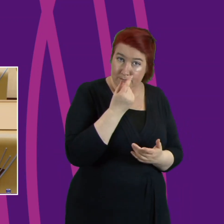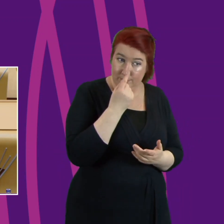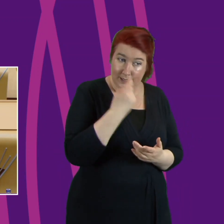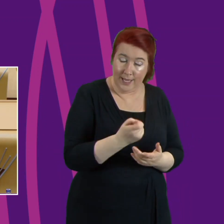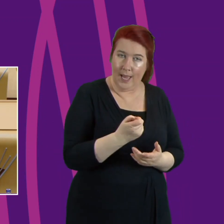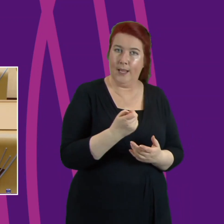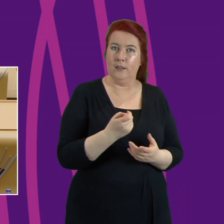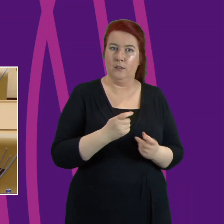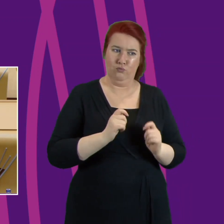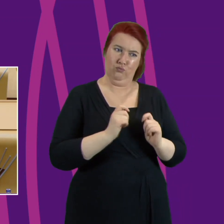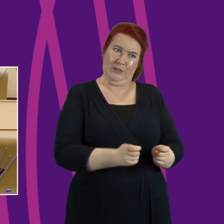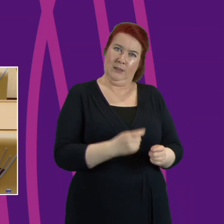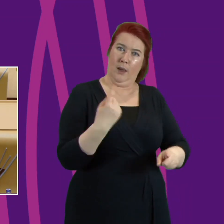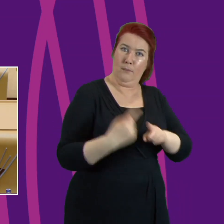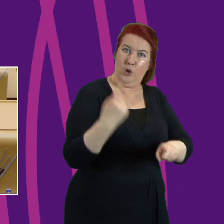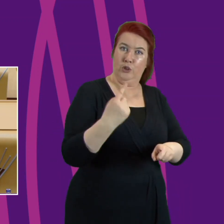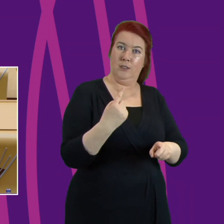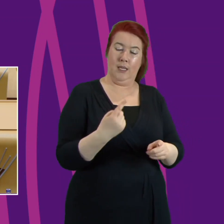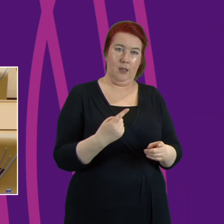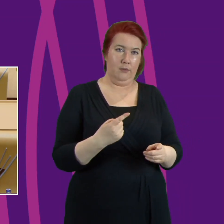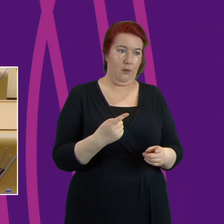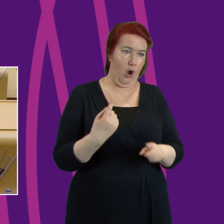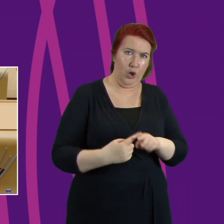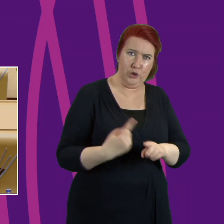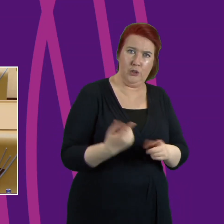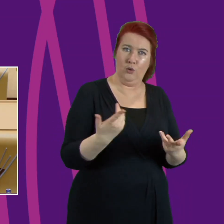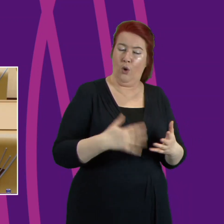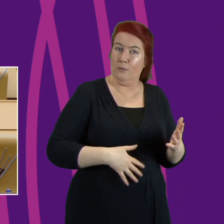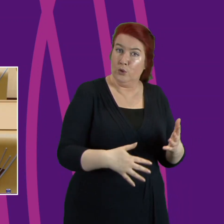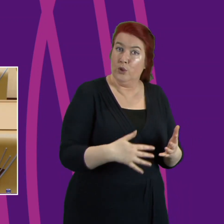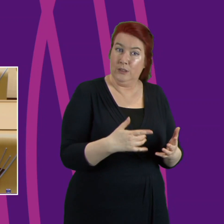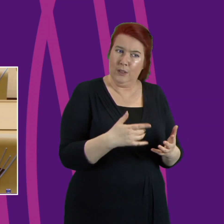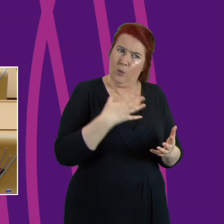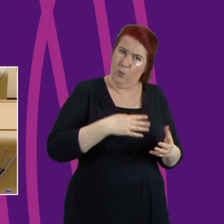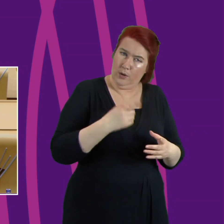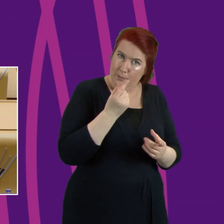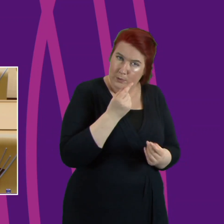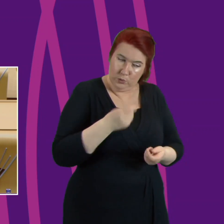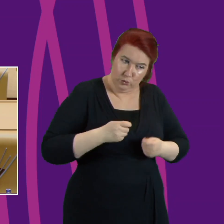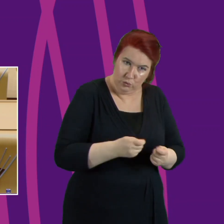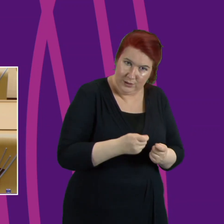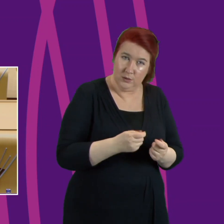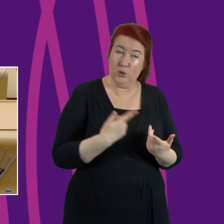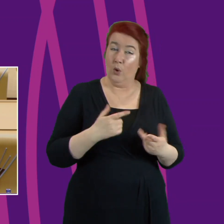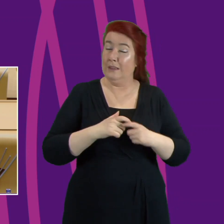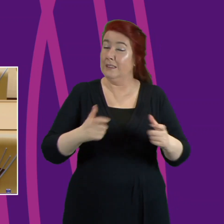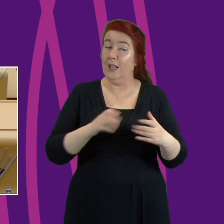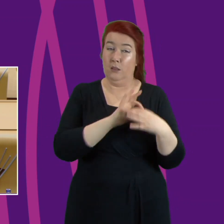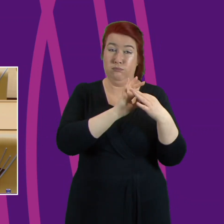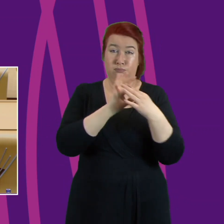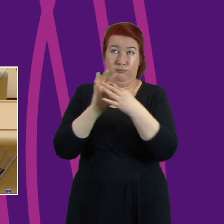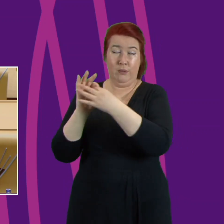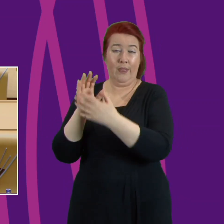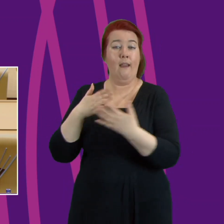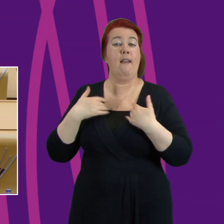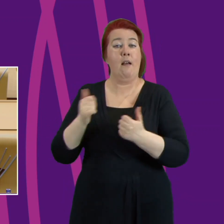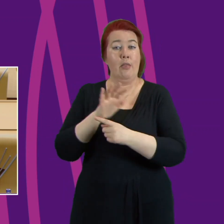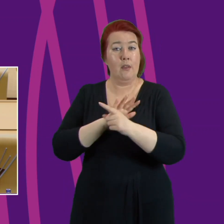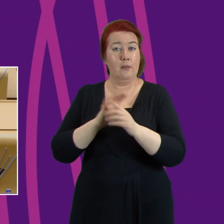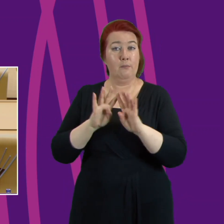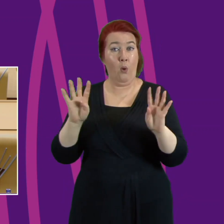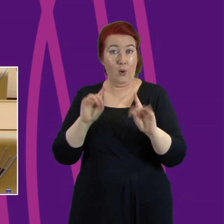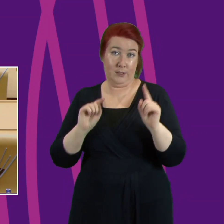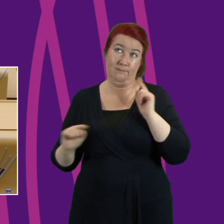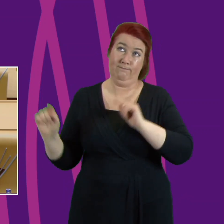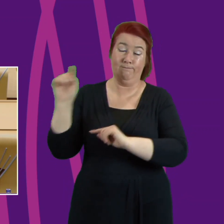treat emergency, urgent and maternity cases. So we will continue to work closely with health boards and our partners to ensure there